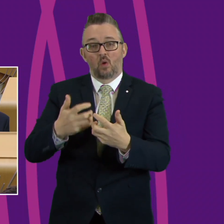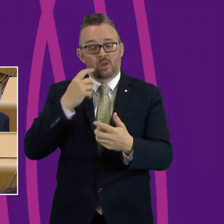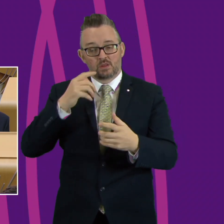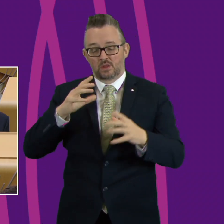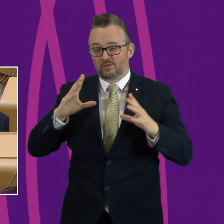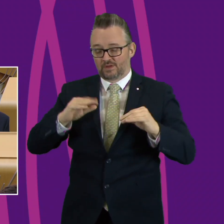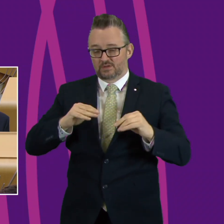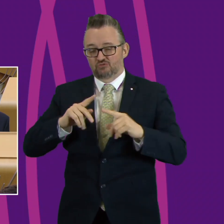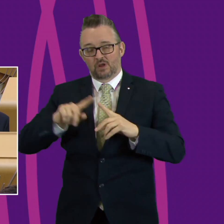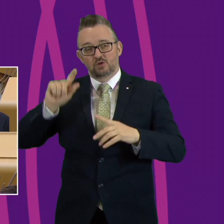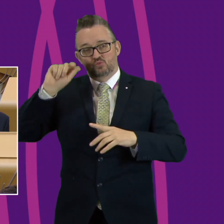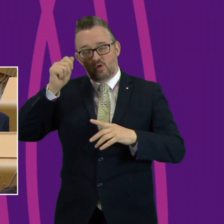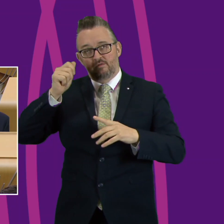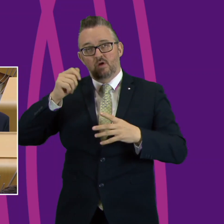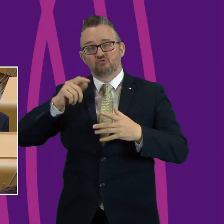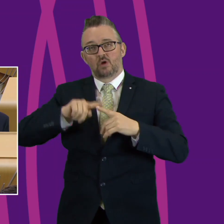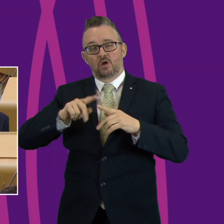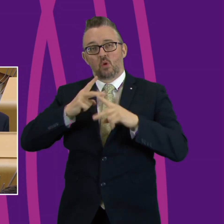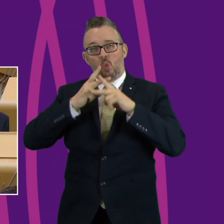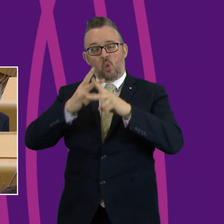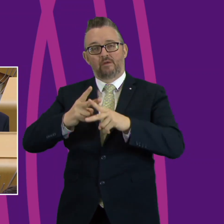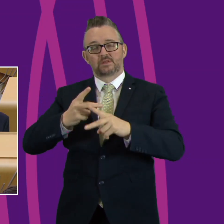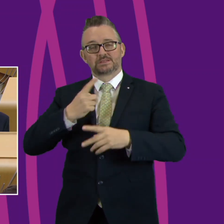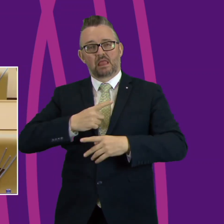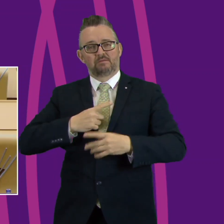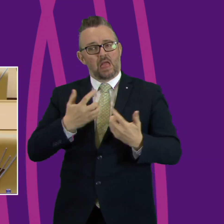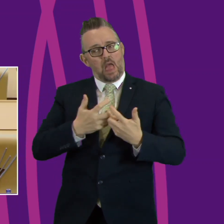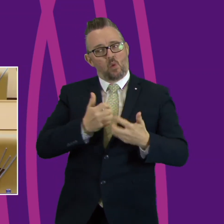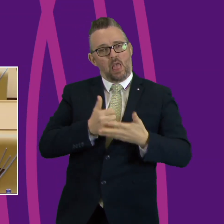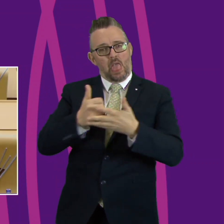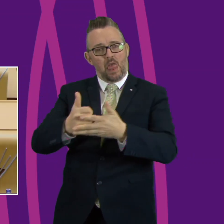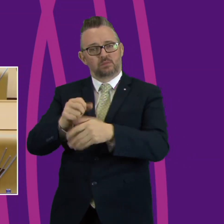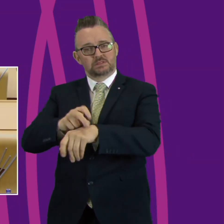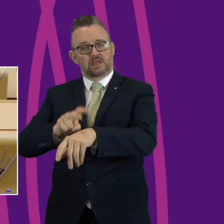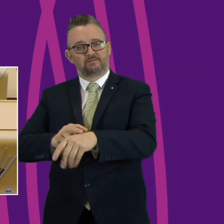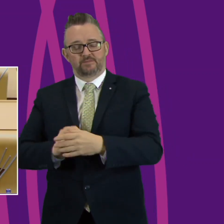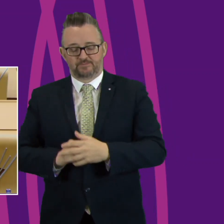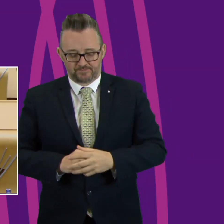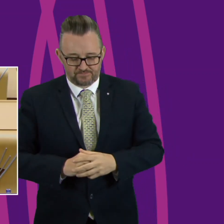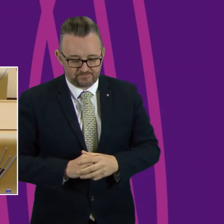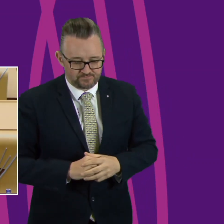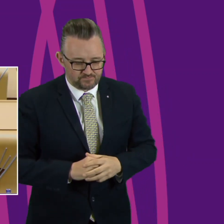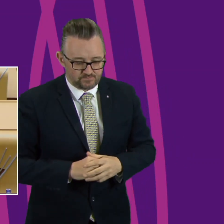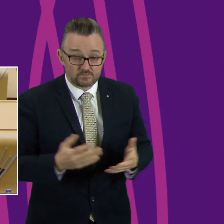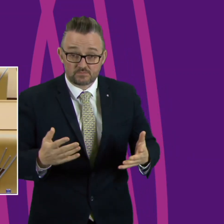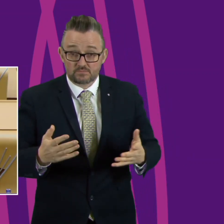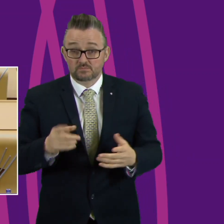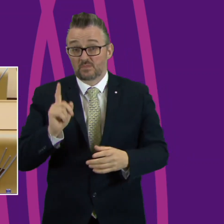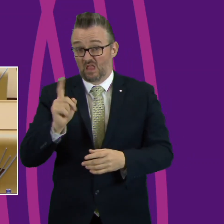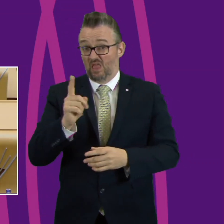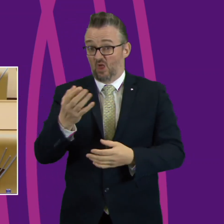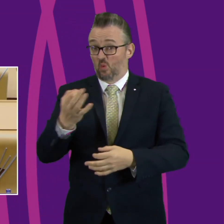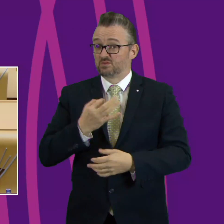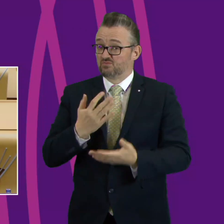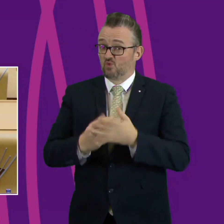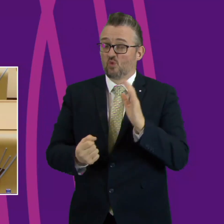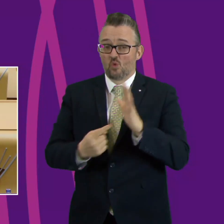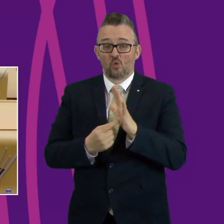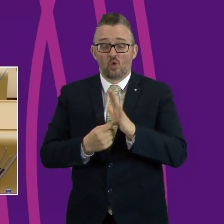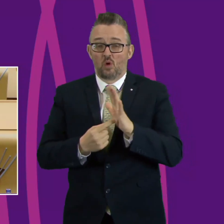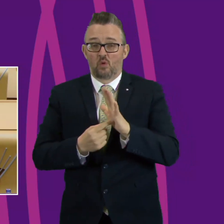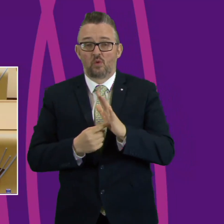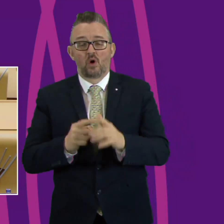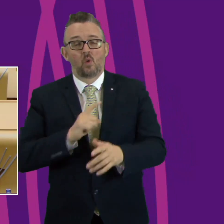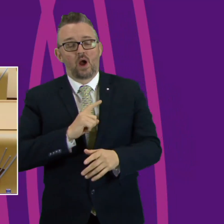and to look after their own health and well-being? Cabinet Secretary. I'm grateful to Mr Whittle for what is a very important question. A number